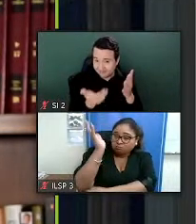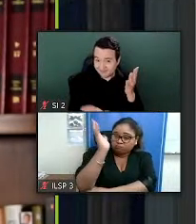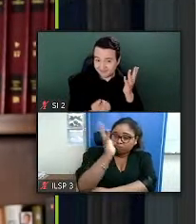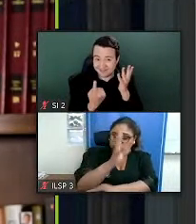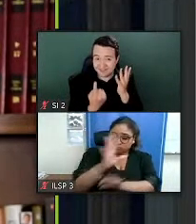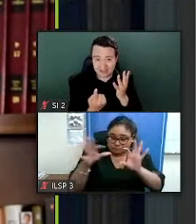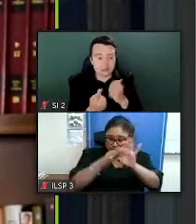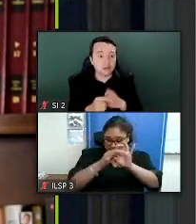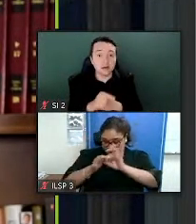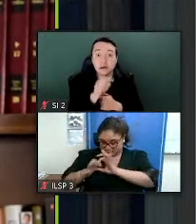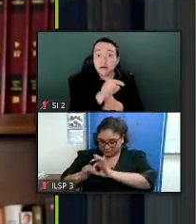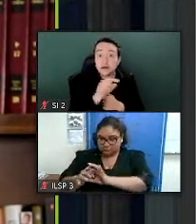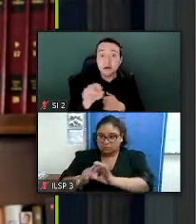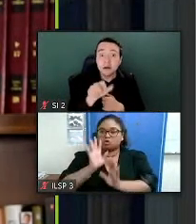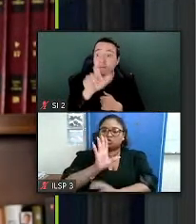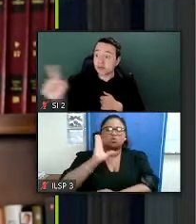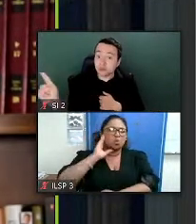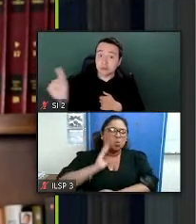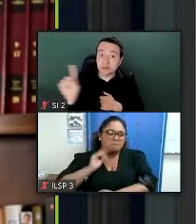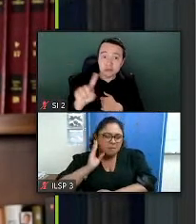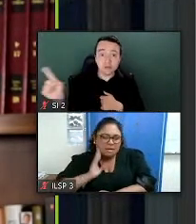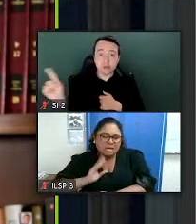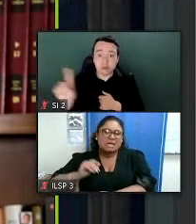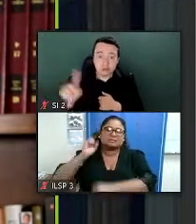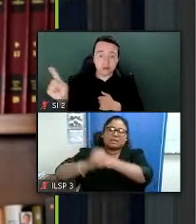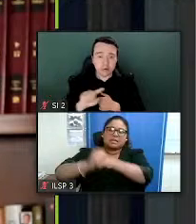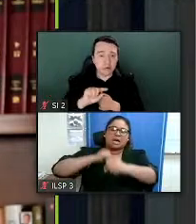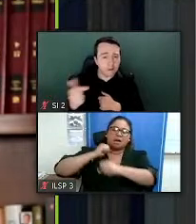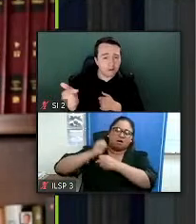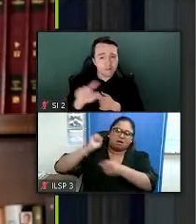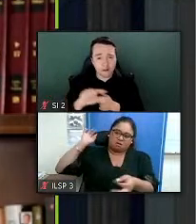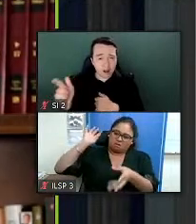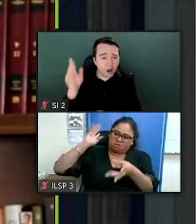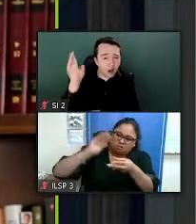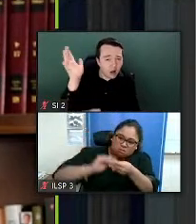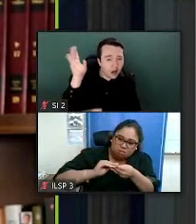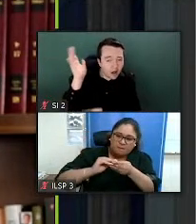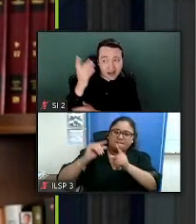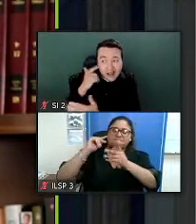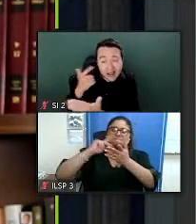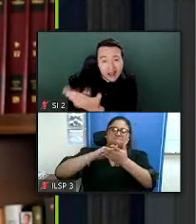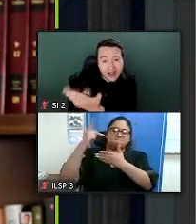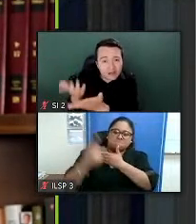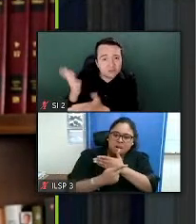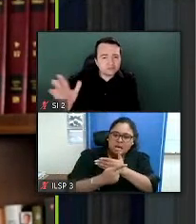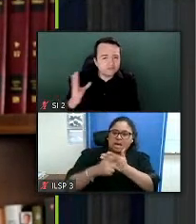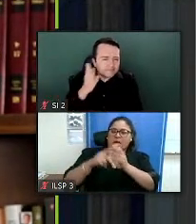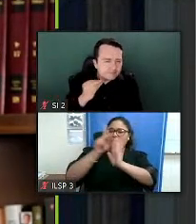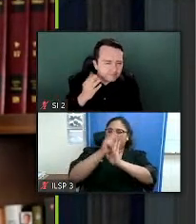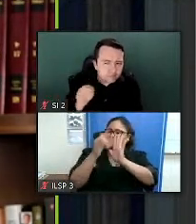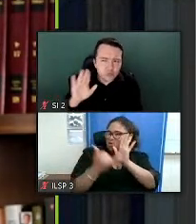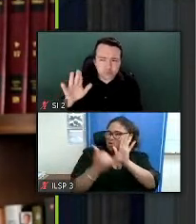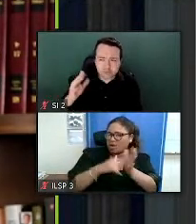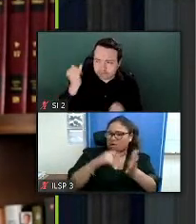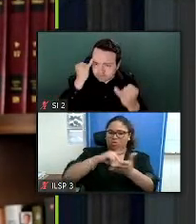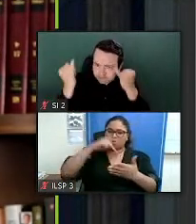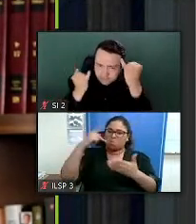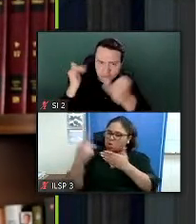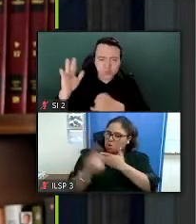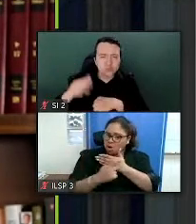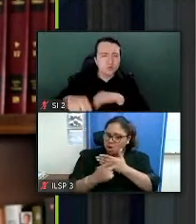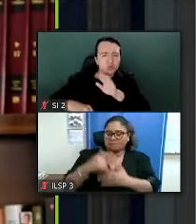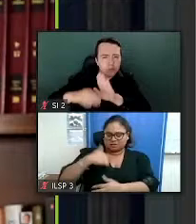panelist has given their experience to these encounters as well as innovative initiatives